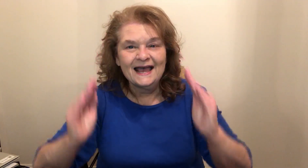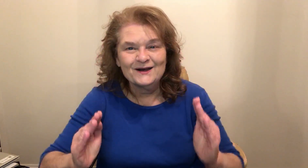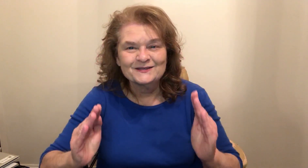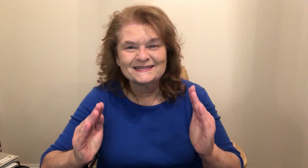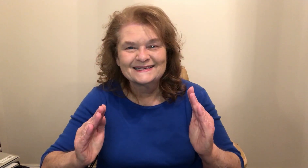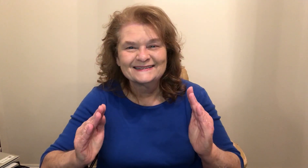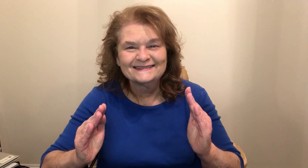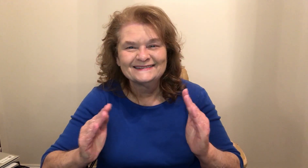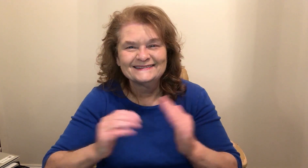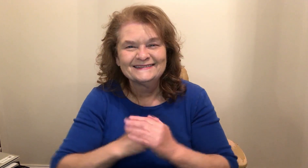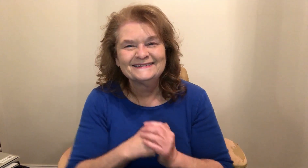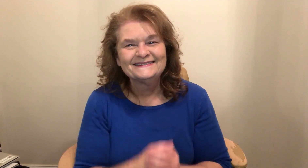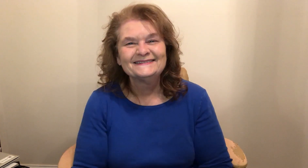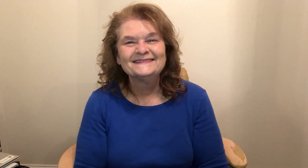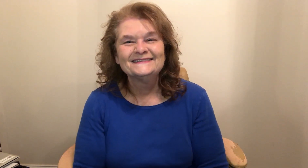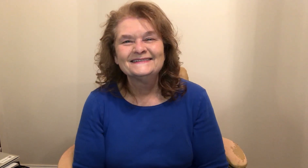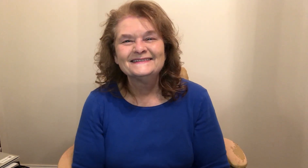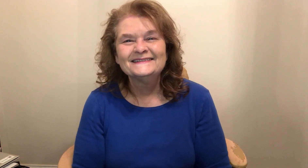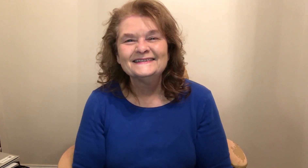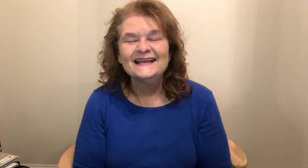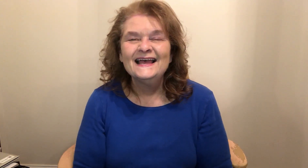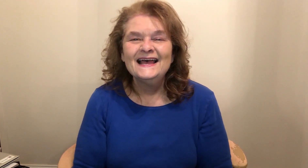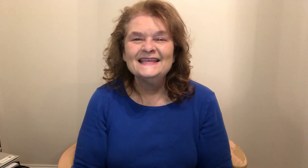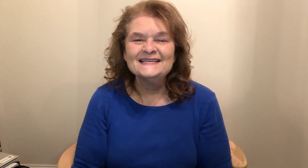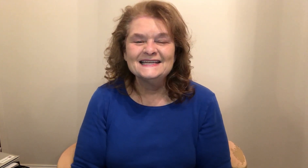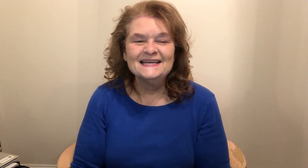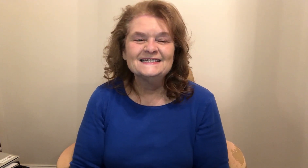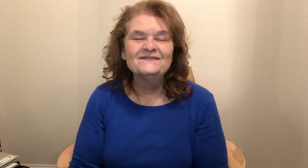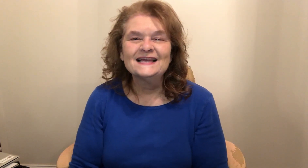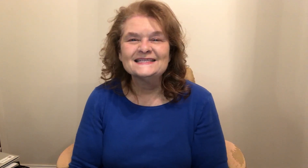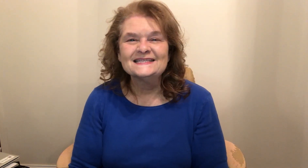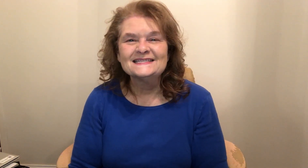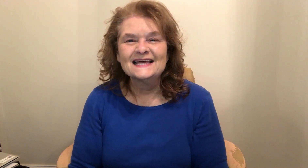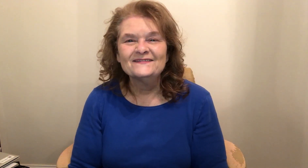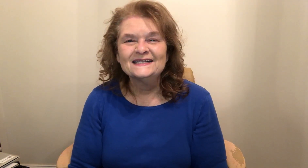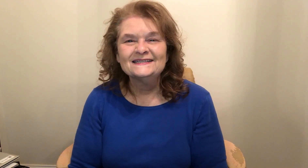a house. That's the end of lesson 7.